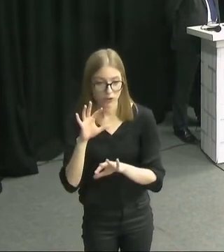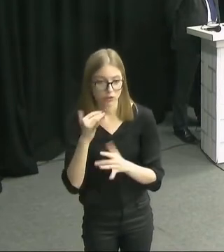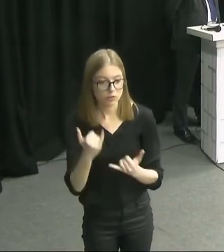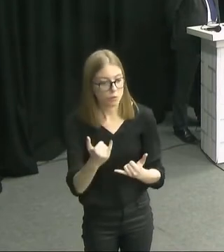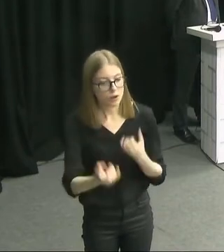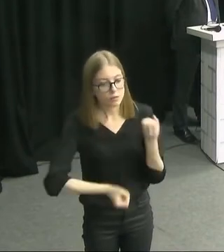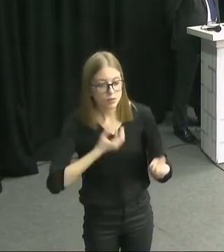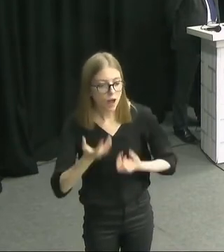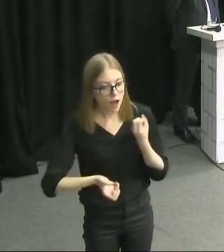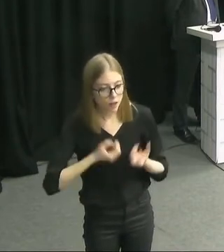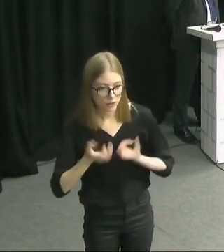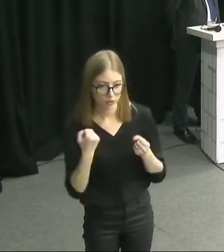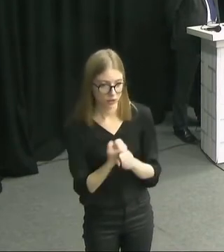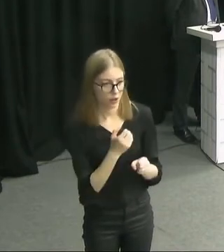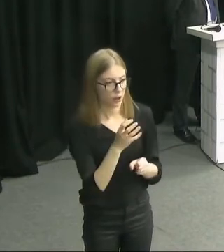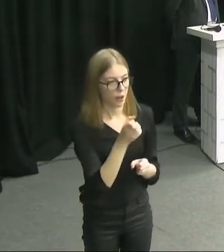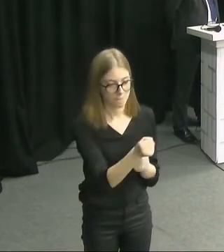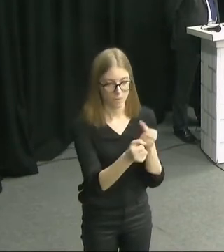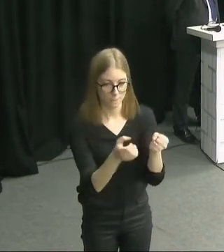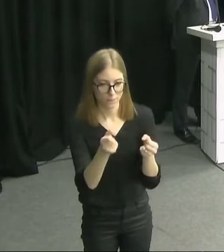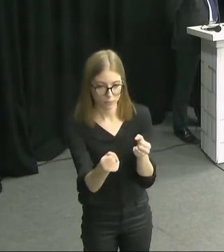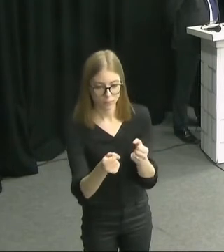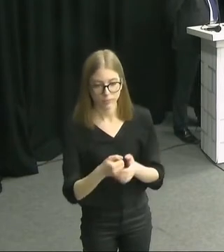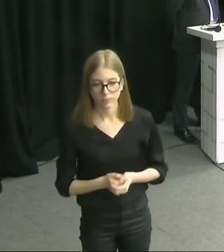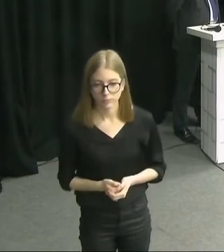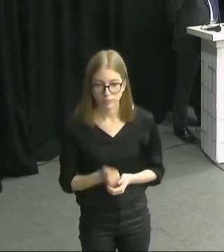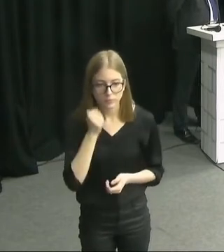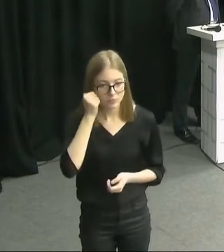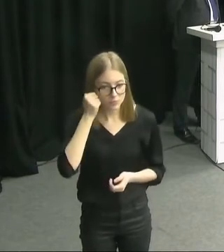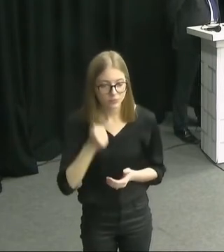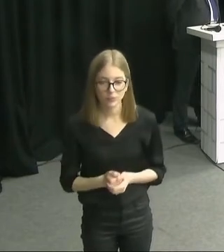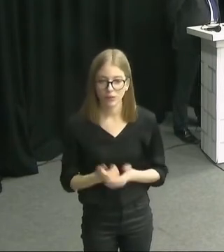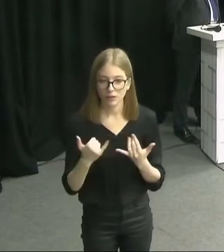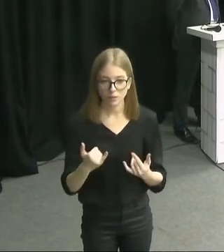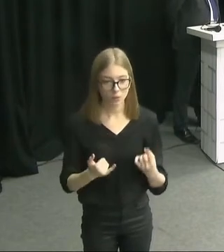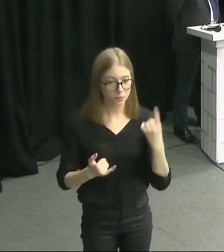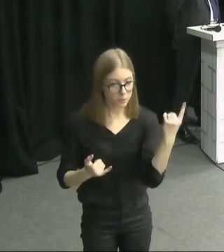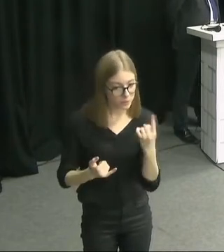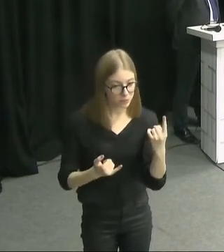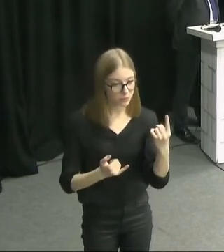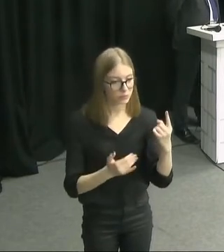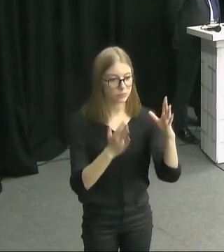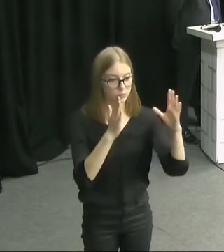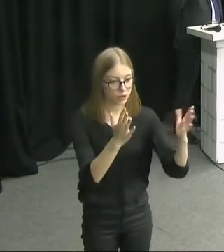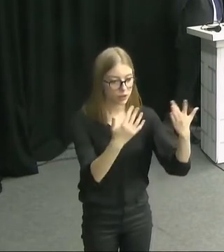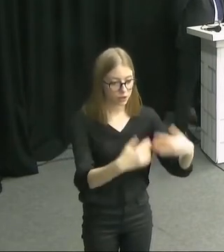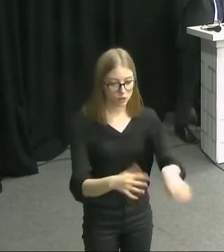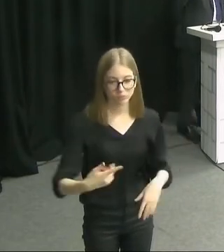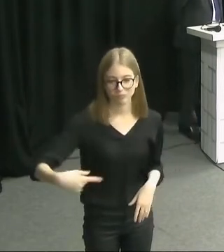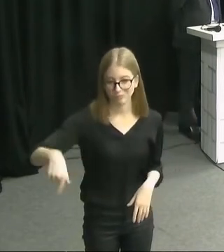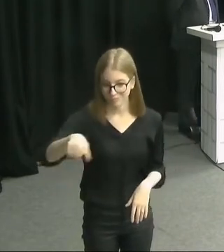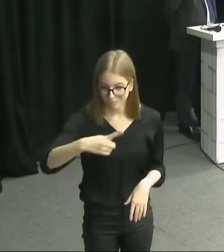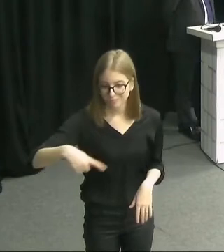Po pirmo raundo. Thank you. After the first session, the part of the session, it's great. We've managed